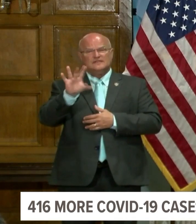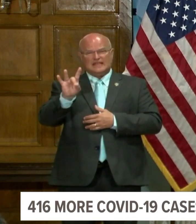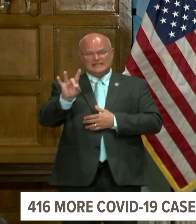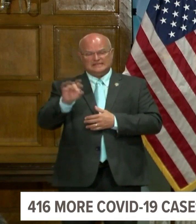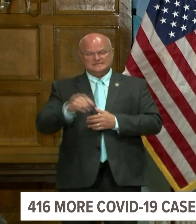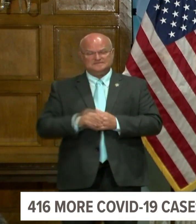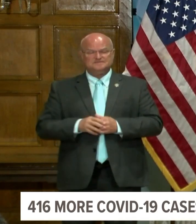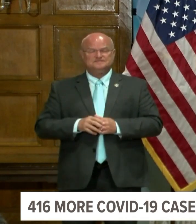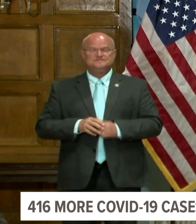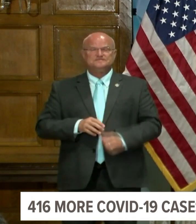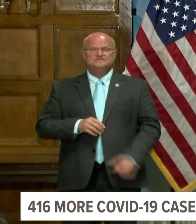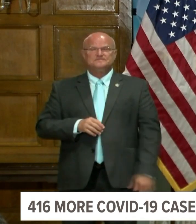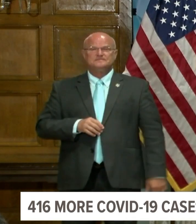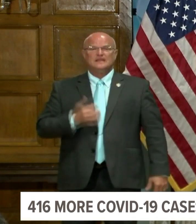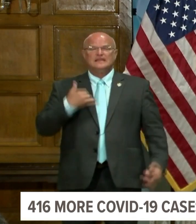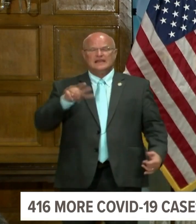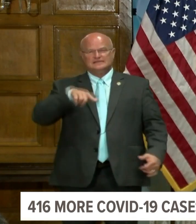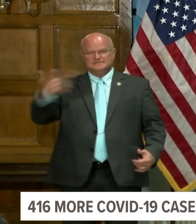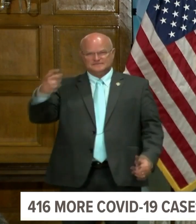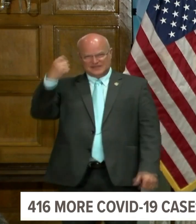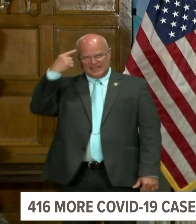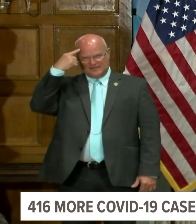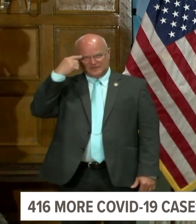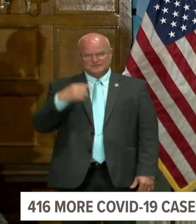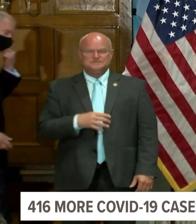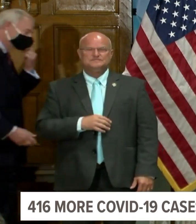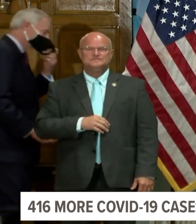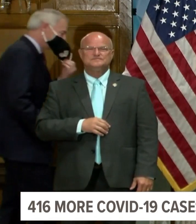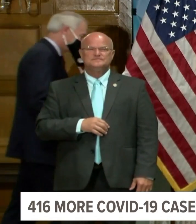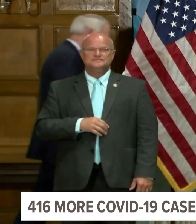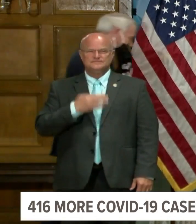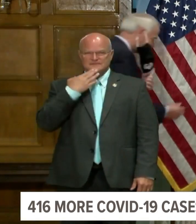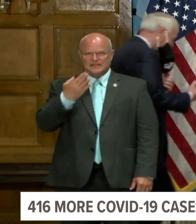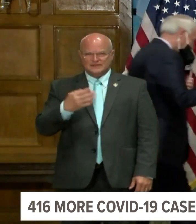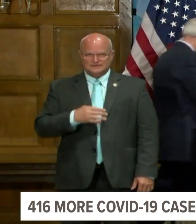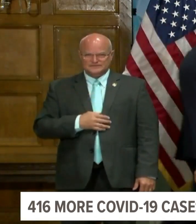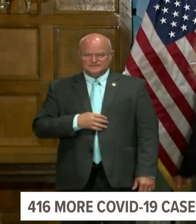1,458. And I will turn it back over to the governor. Thank you, sir.